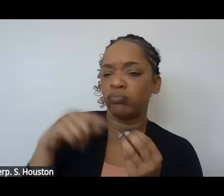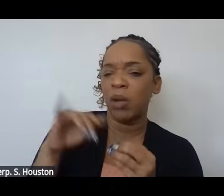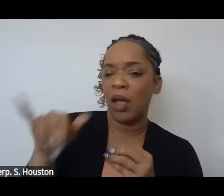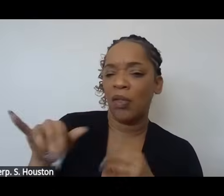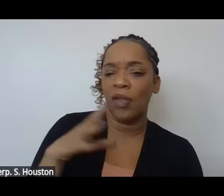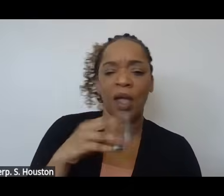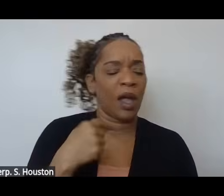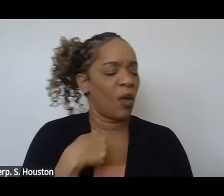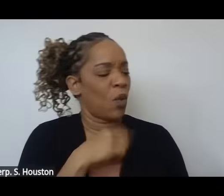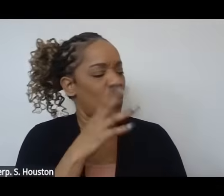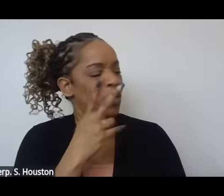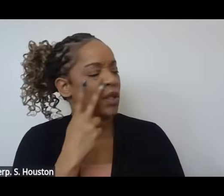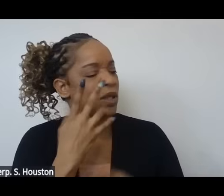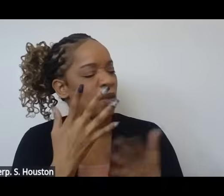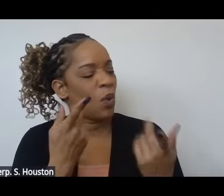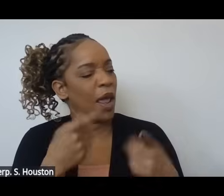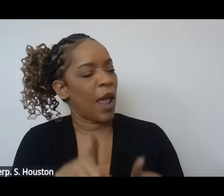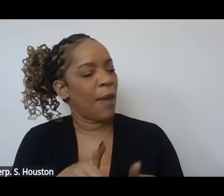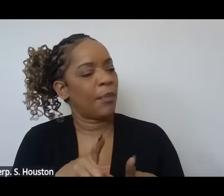this